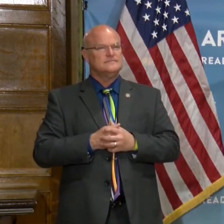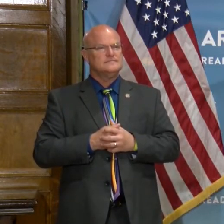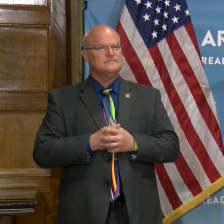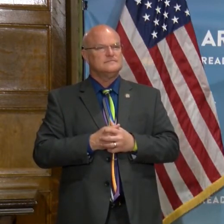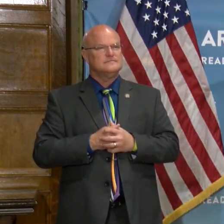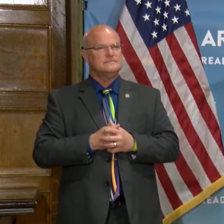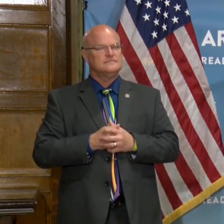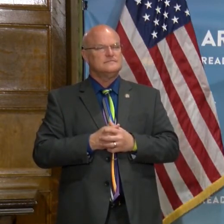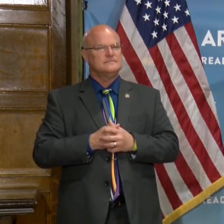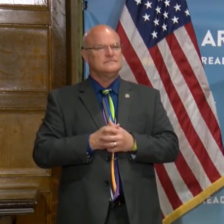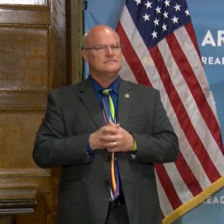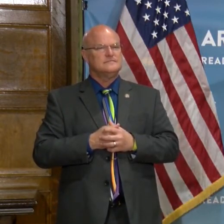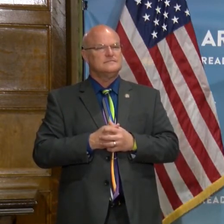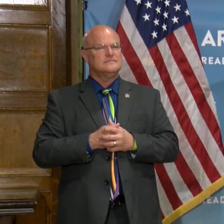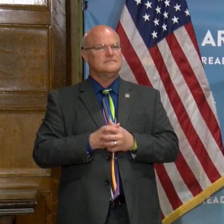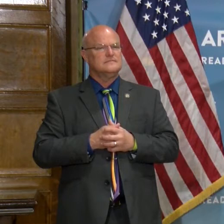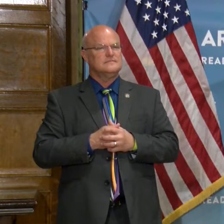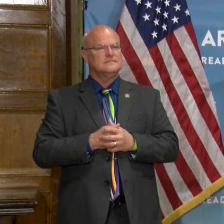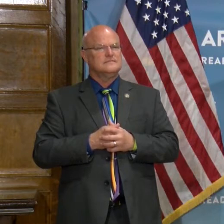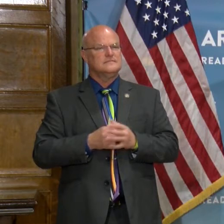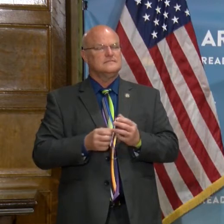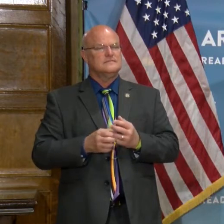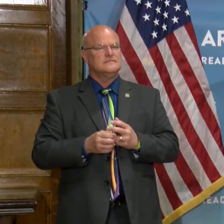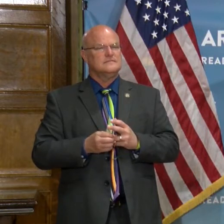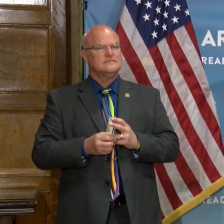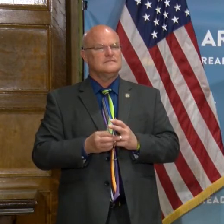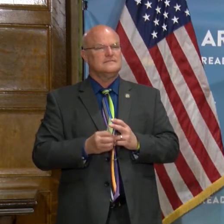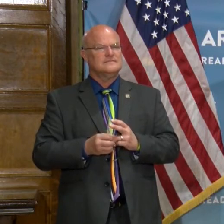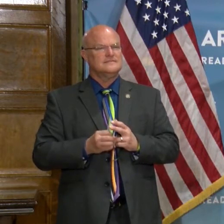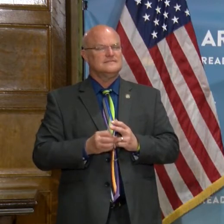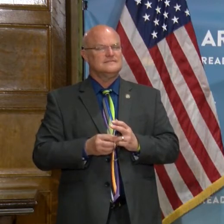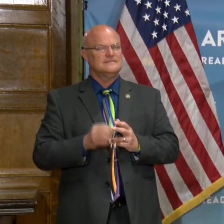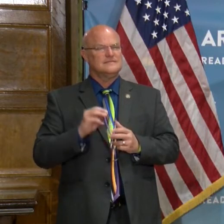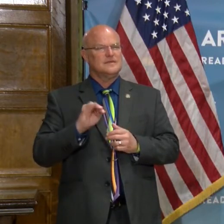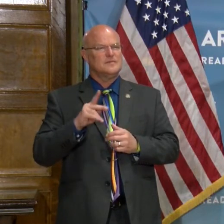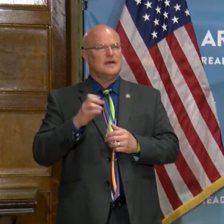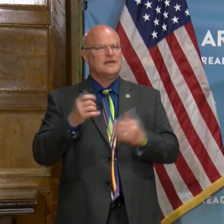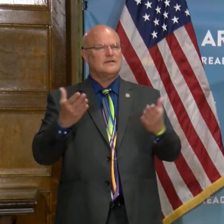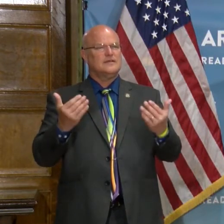Yes, this is Michael Dillon, top business and politics. Go ahead, Michael.